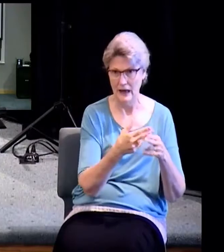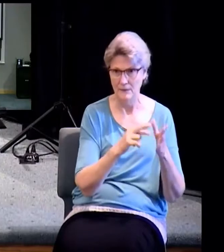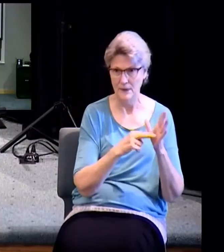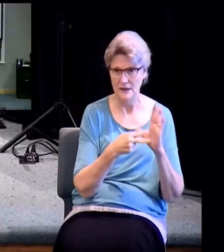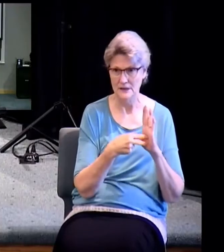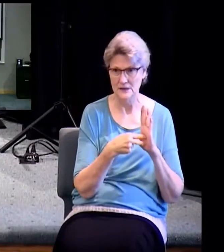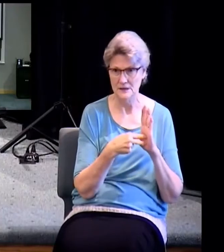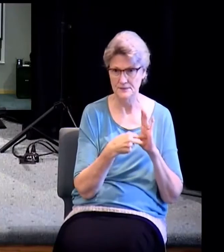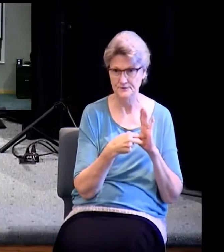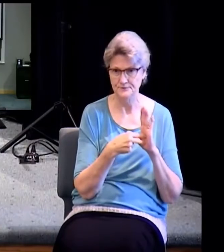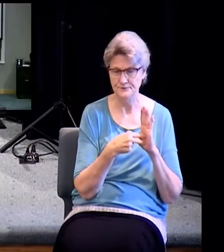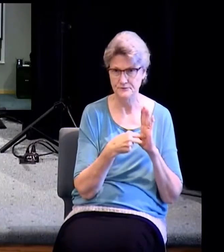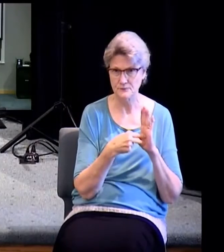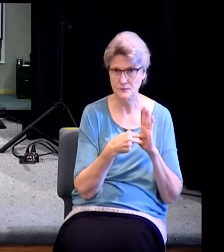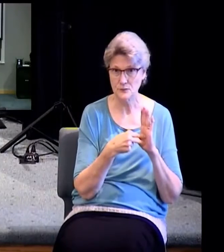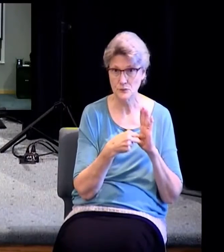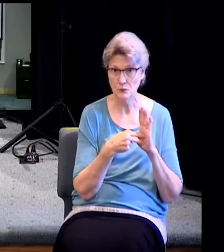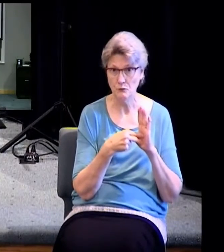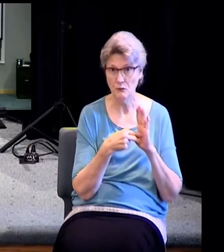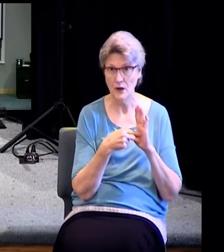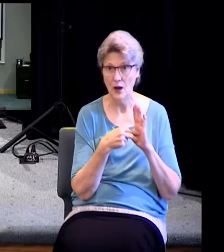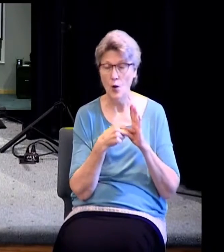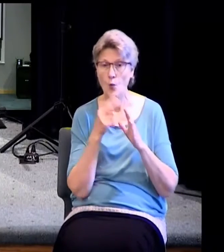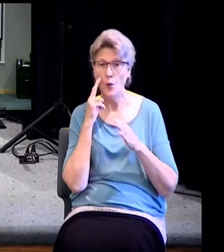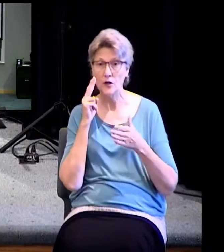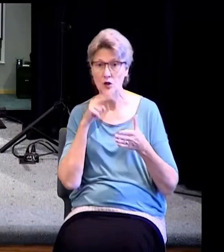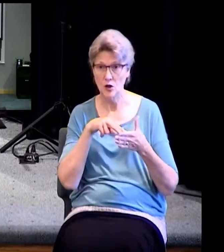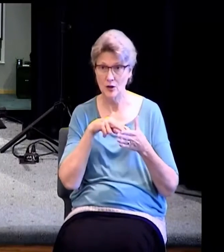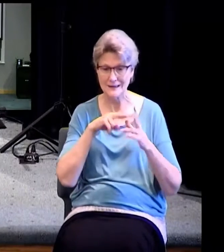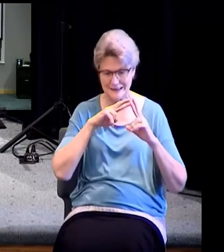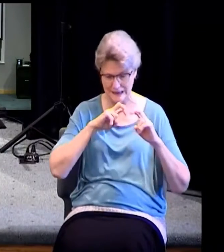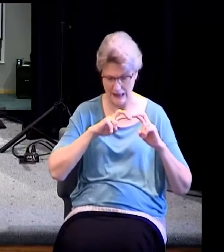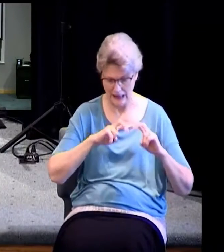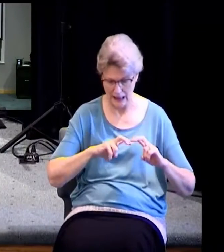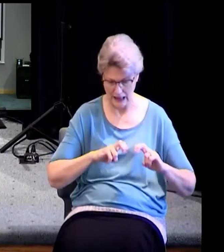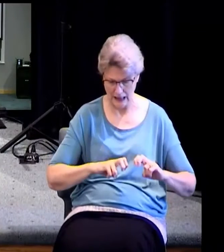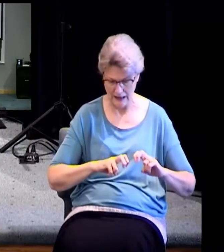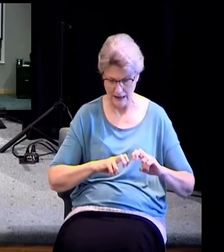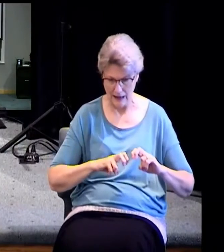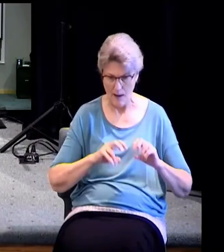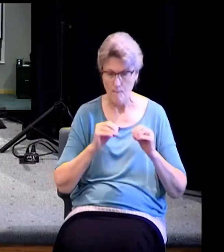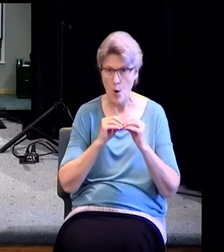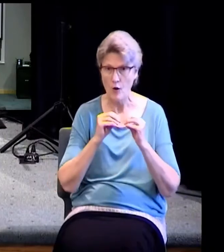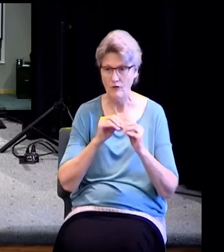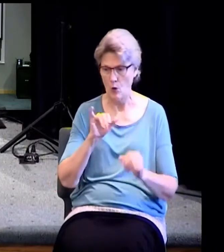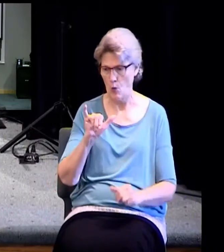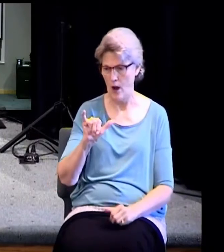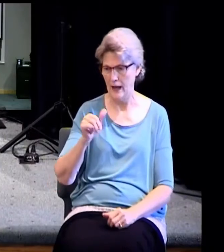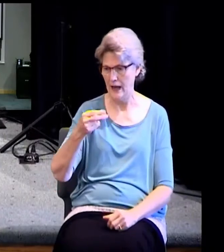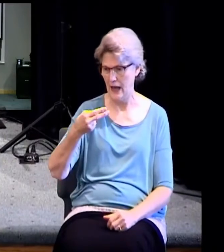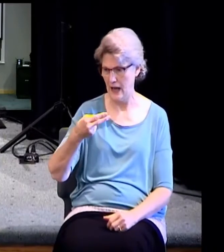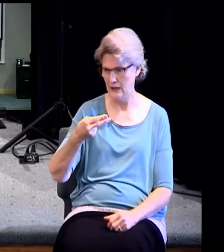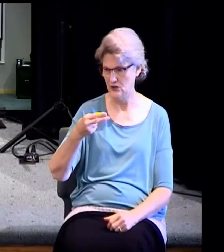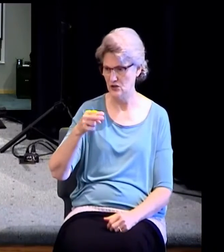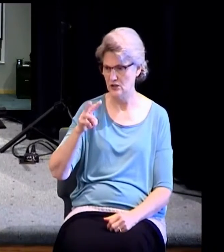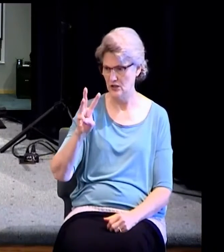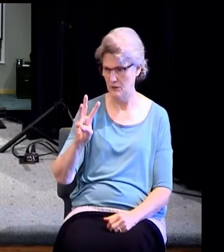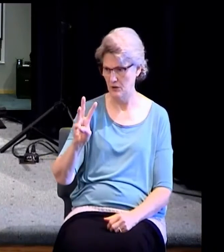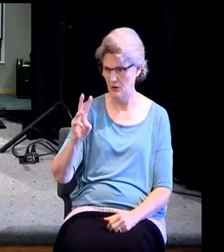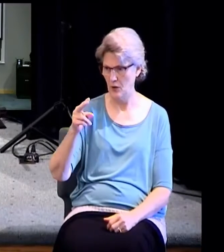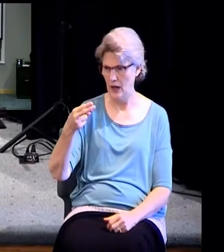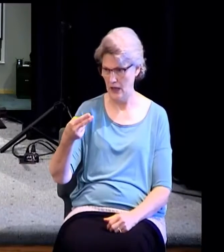When you look even deeper in the Tetragrammaton, the YHWH, the Yod, Hey, Vav,